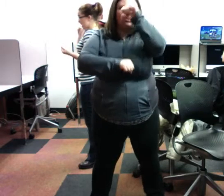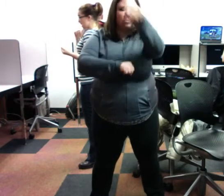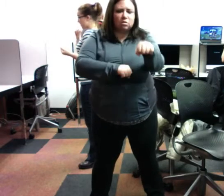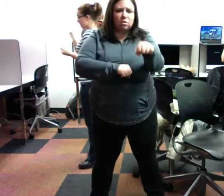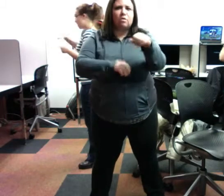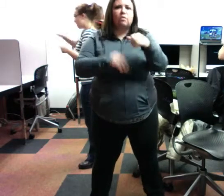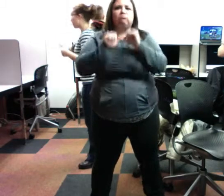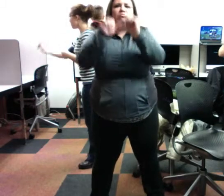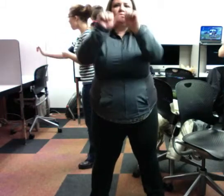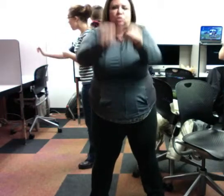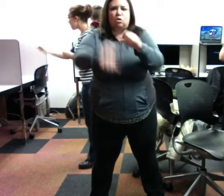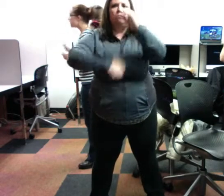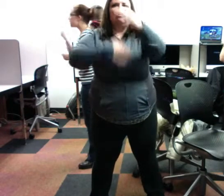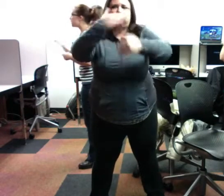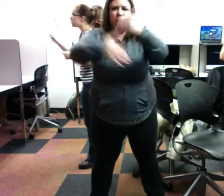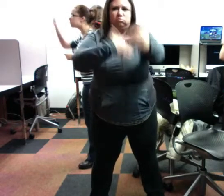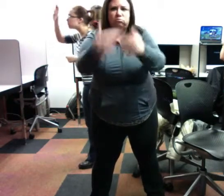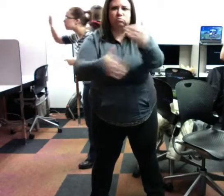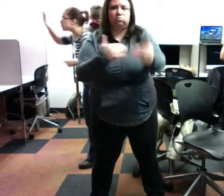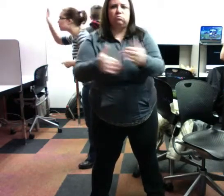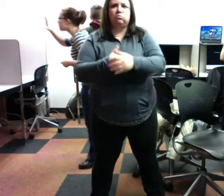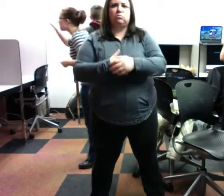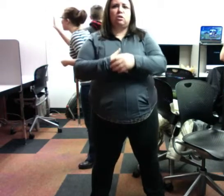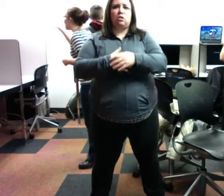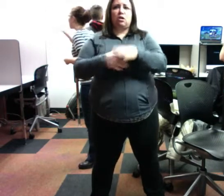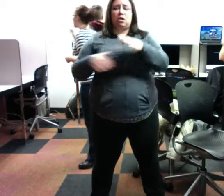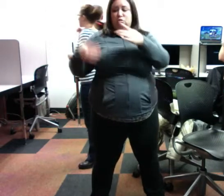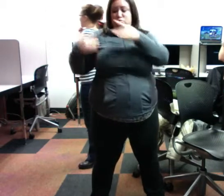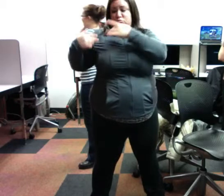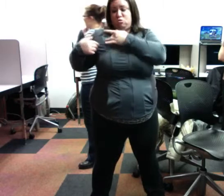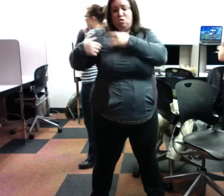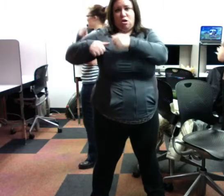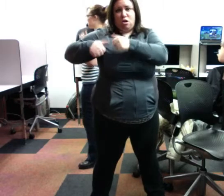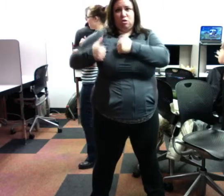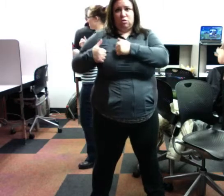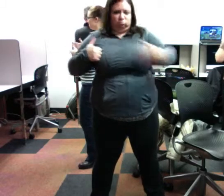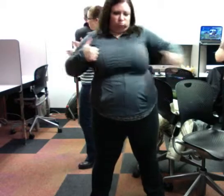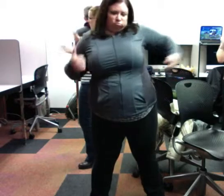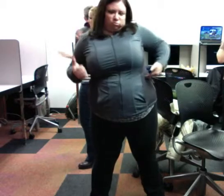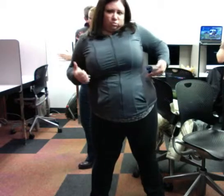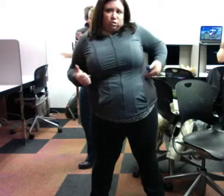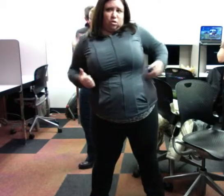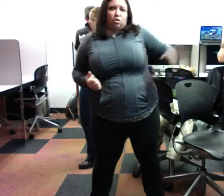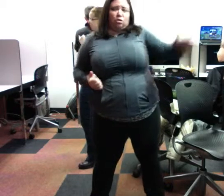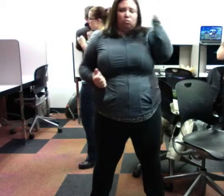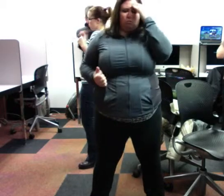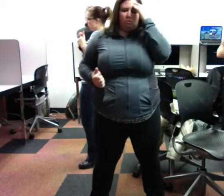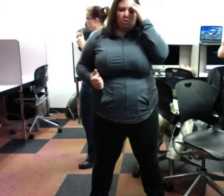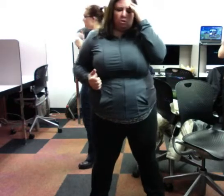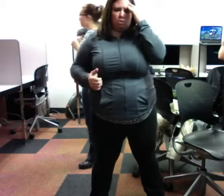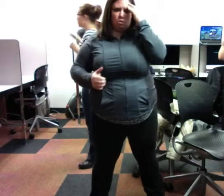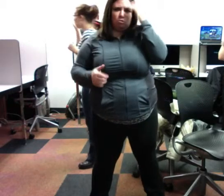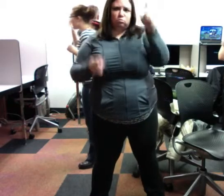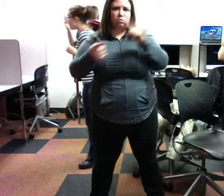matters of the heart, you'll know when you find it. And like any great relationship, it just gets better and better as the years roll on.